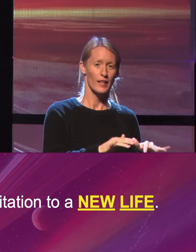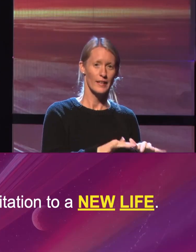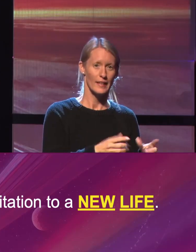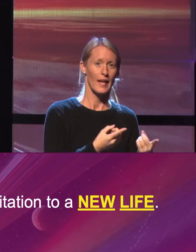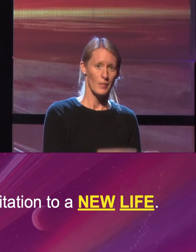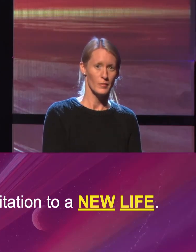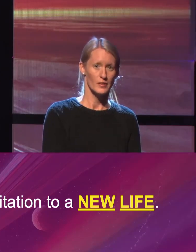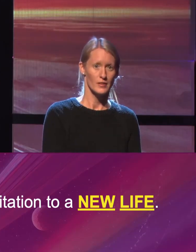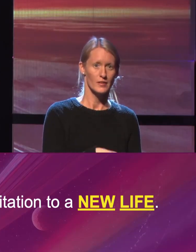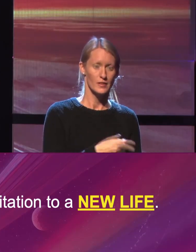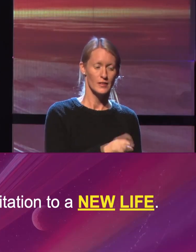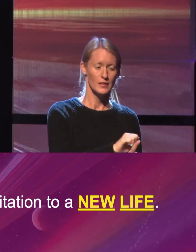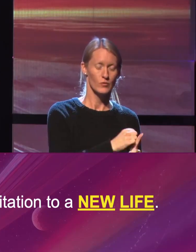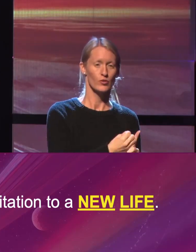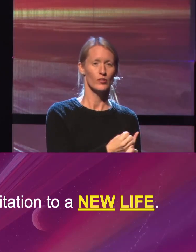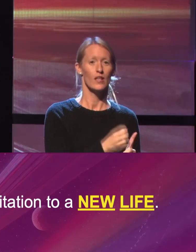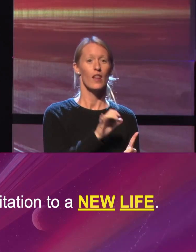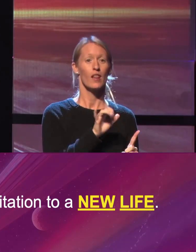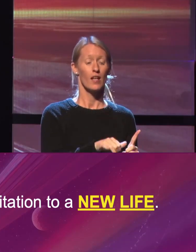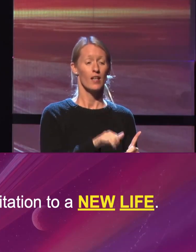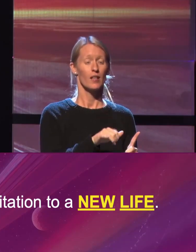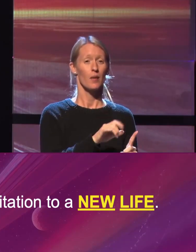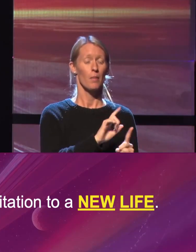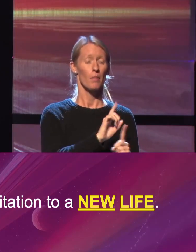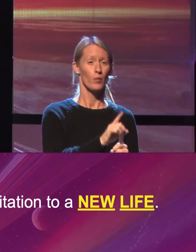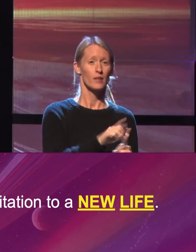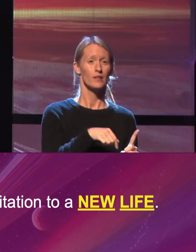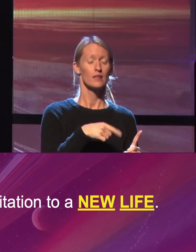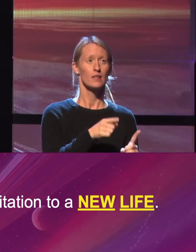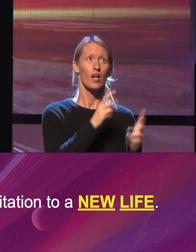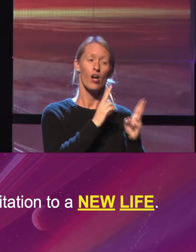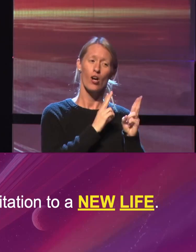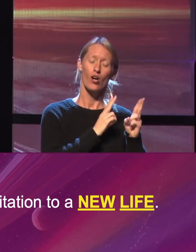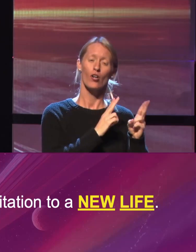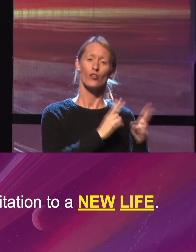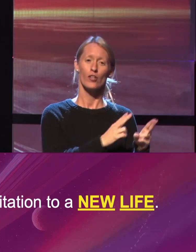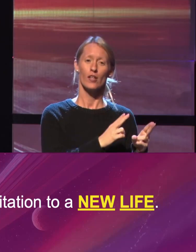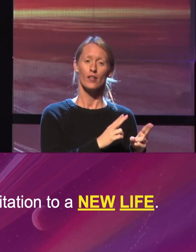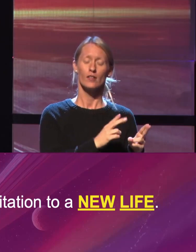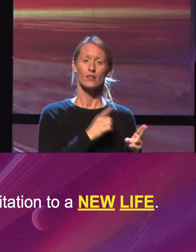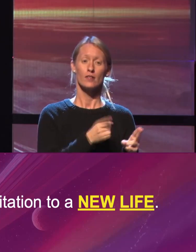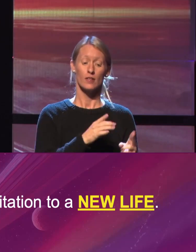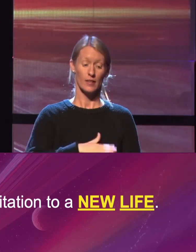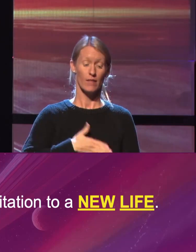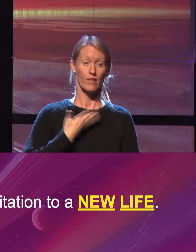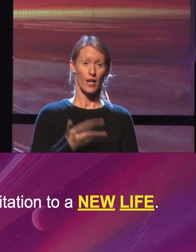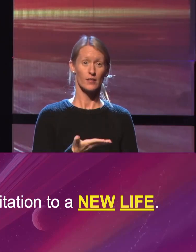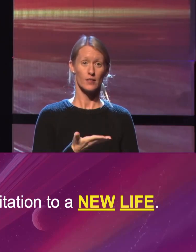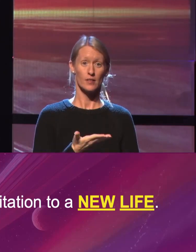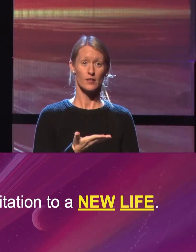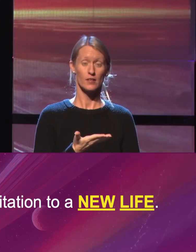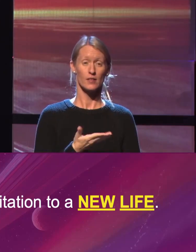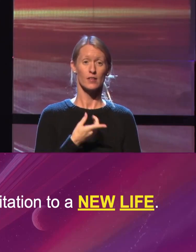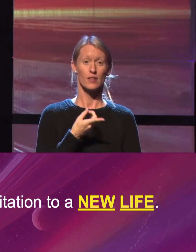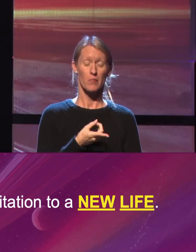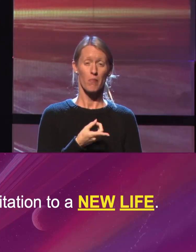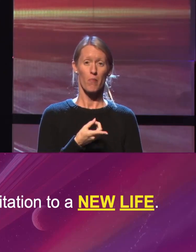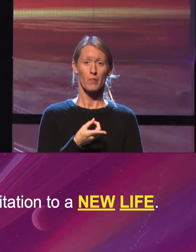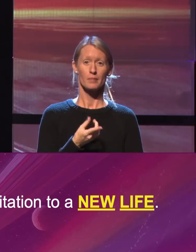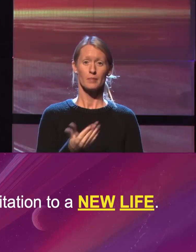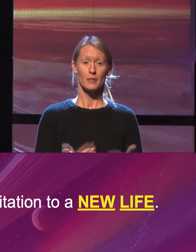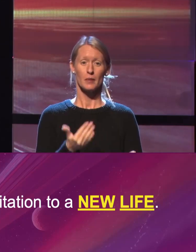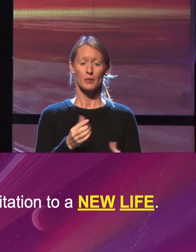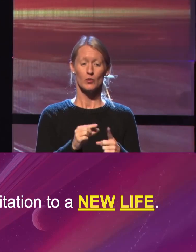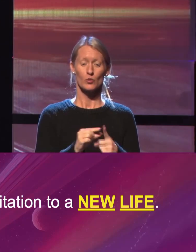grace knowing that when I have those moments and I honor that in me and I, in a sense, confess that, and I'm going to use a word that maybe